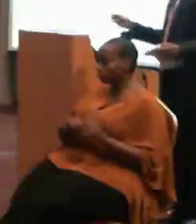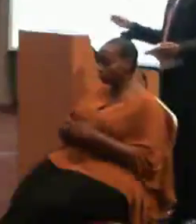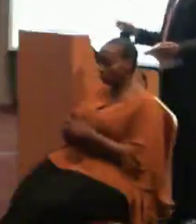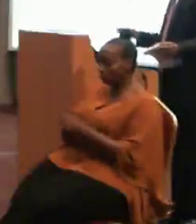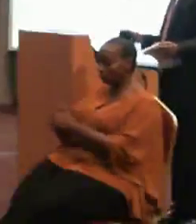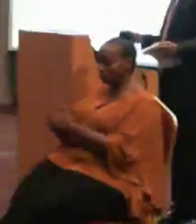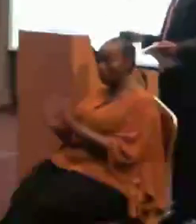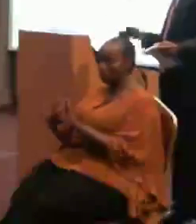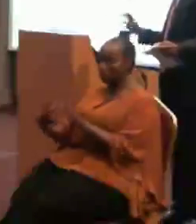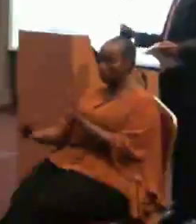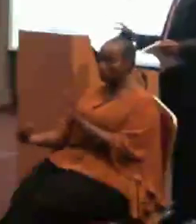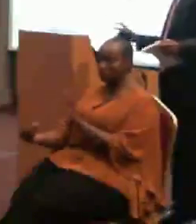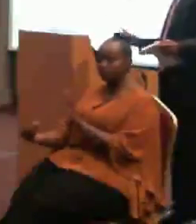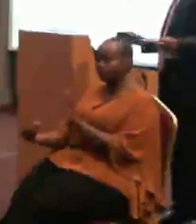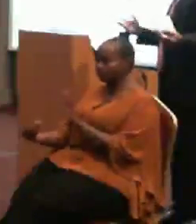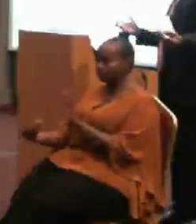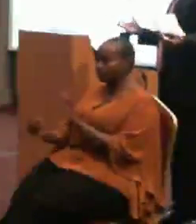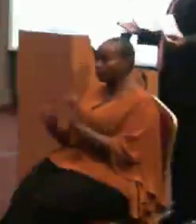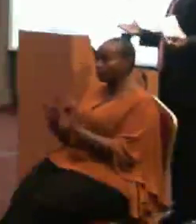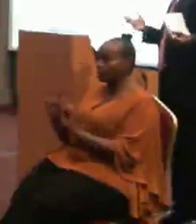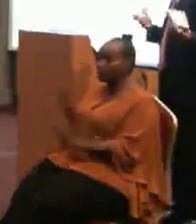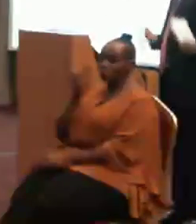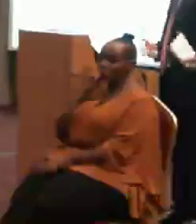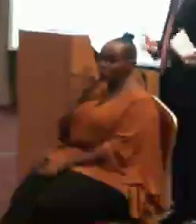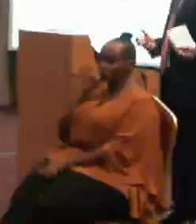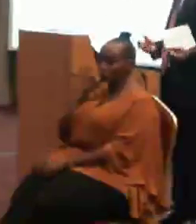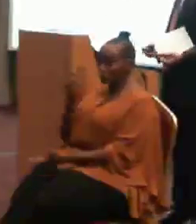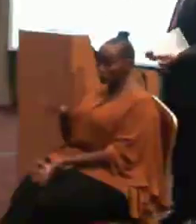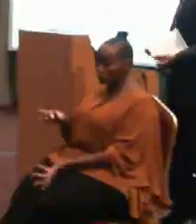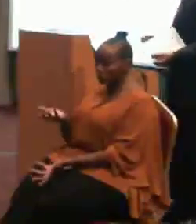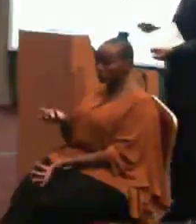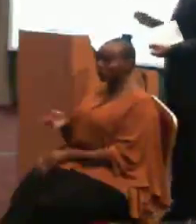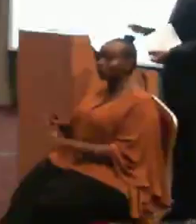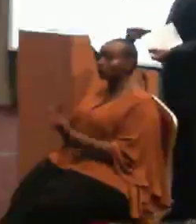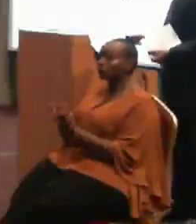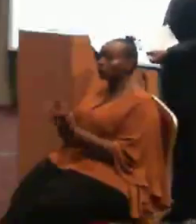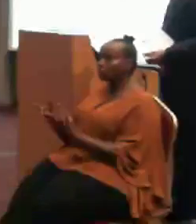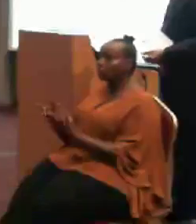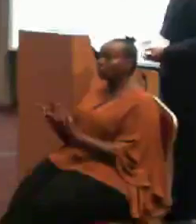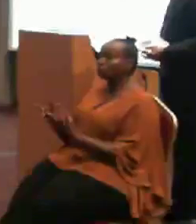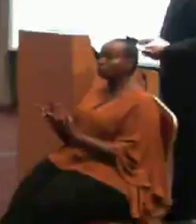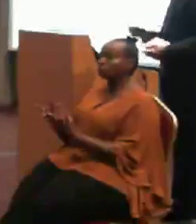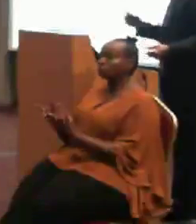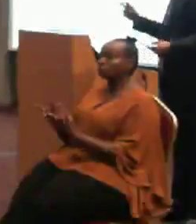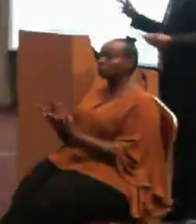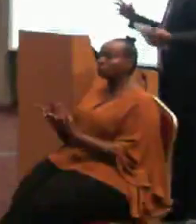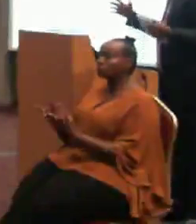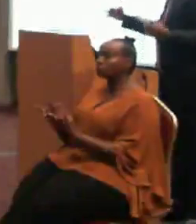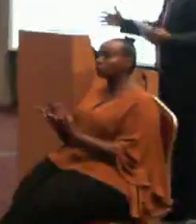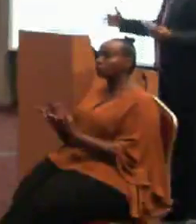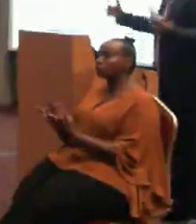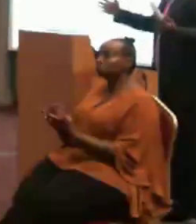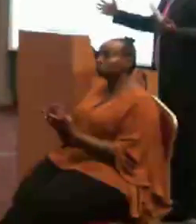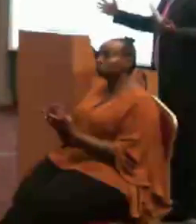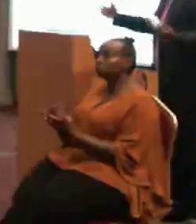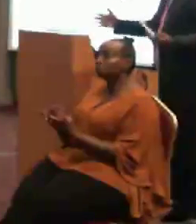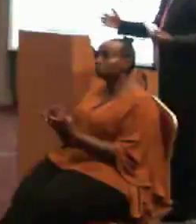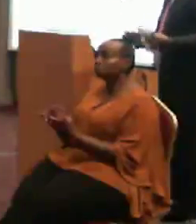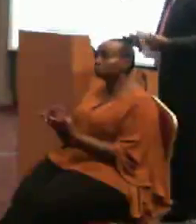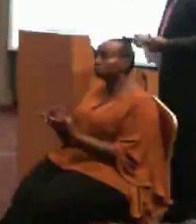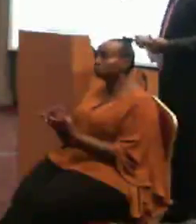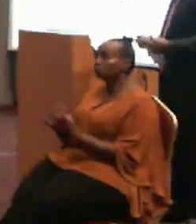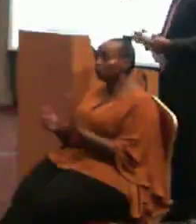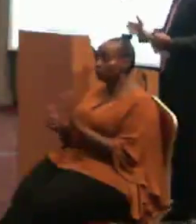be nuances in the opportunity from a cost perspective, but certainly from a regulating or a